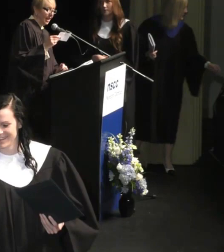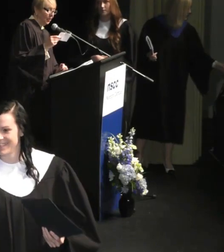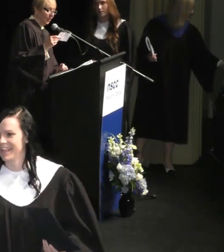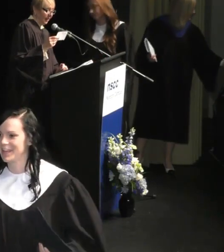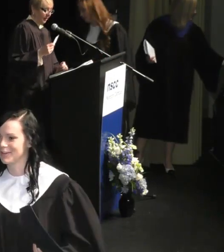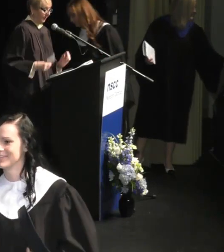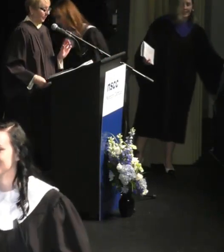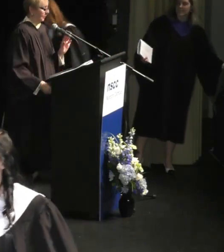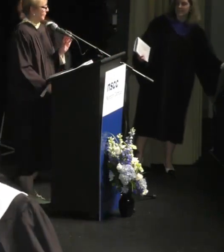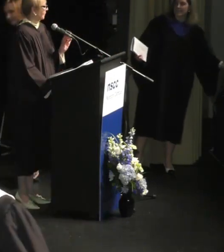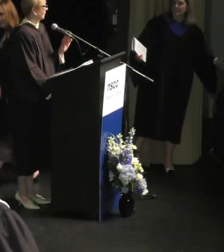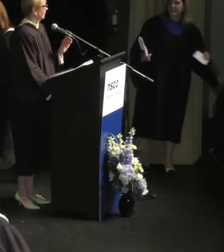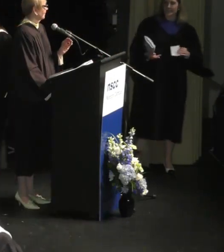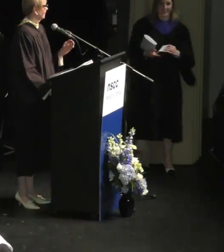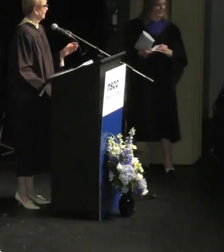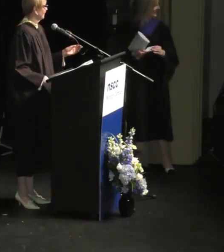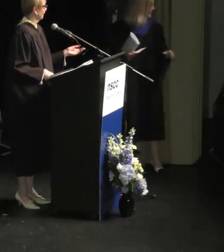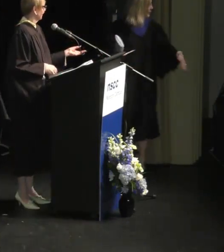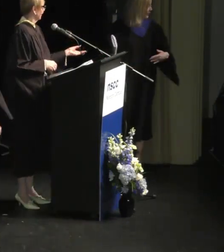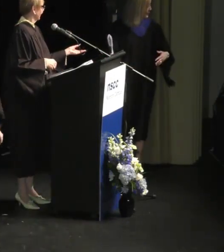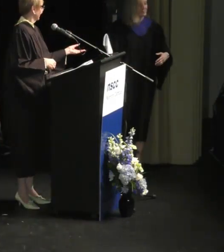Phelan Carey.